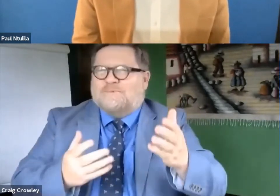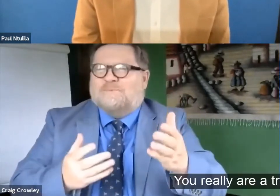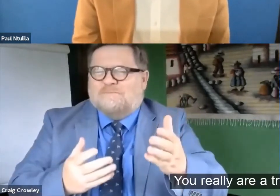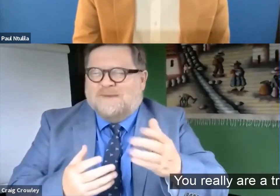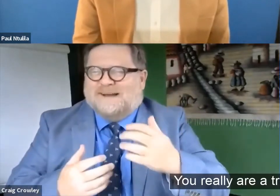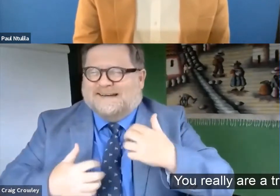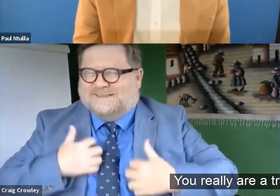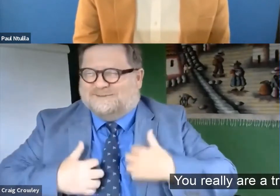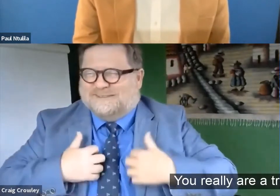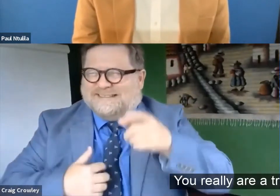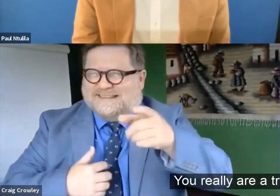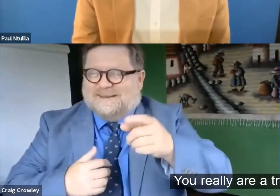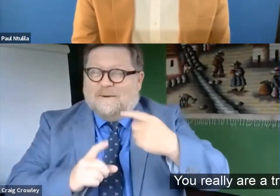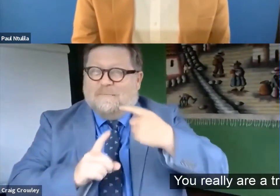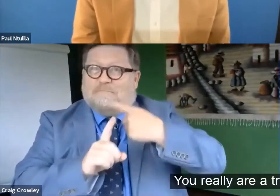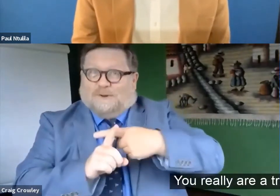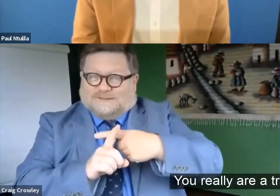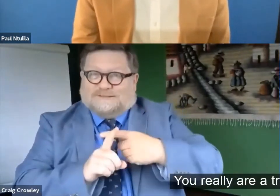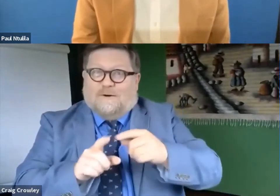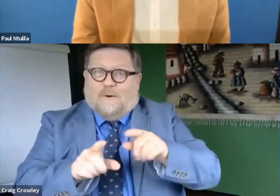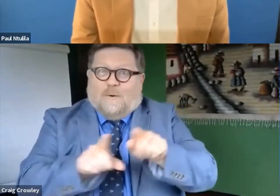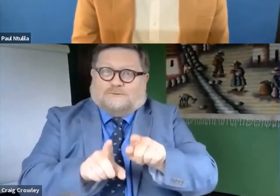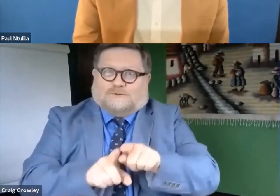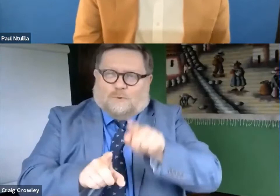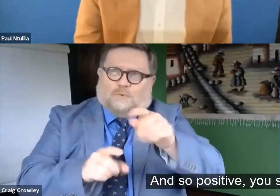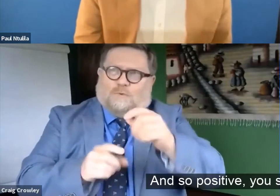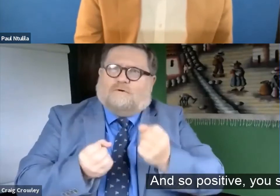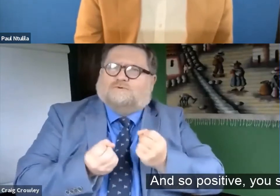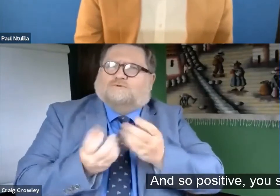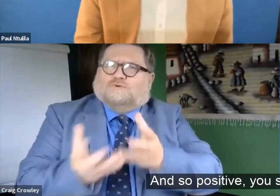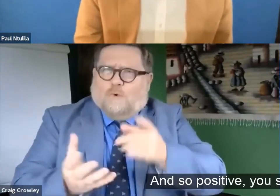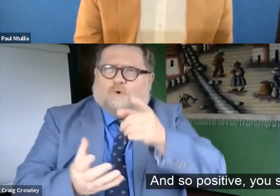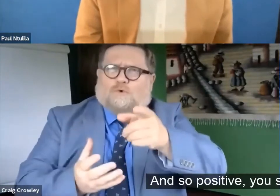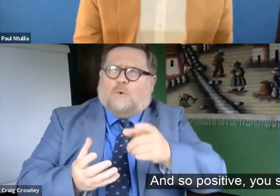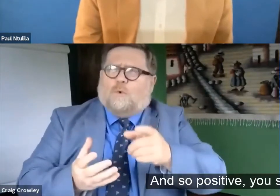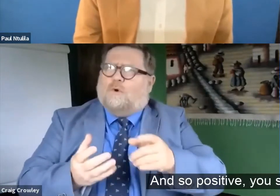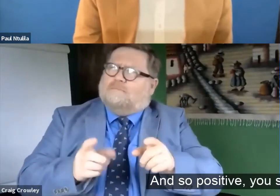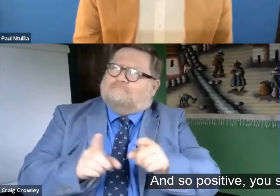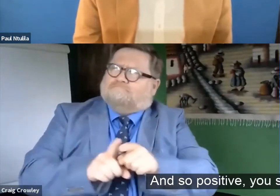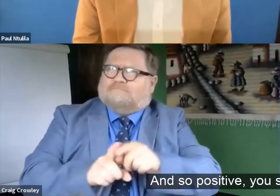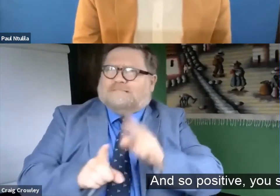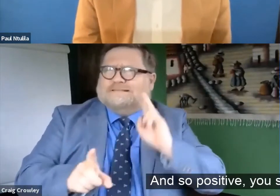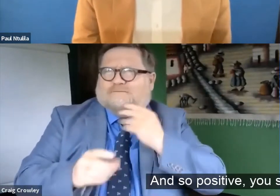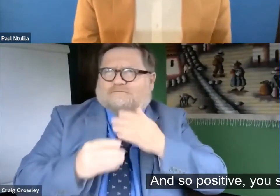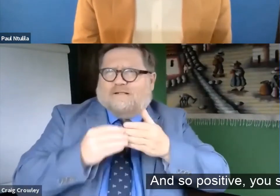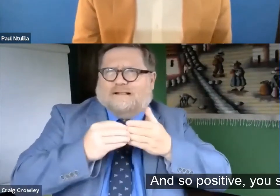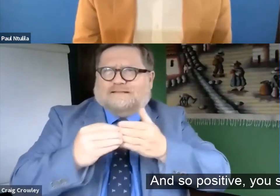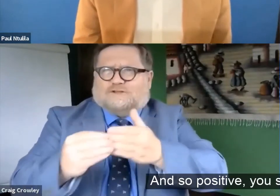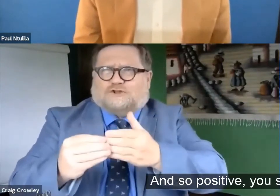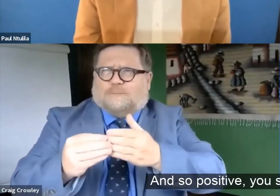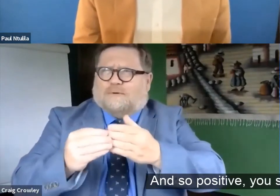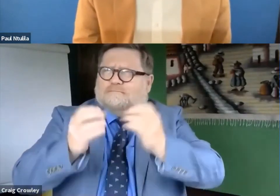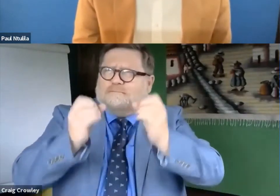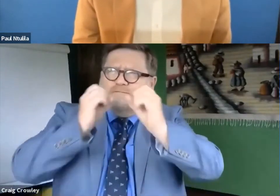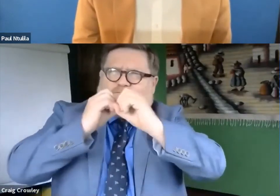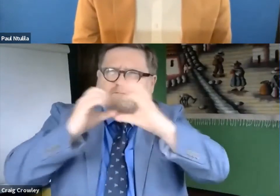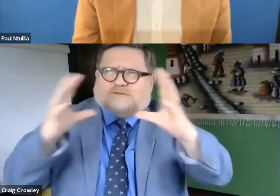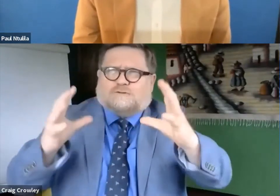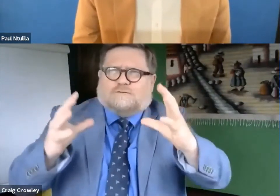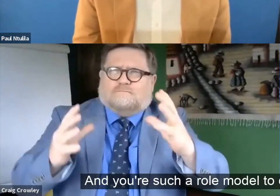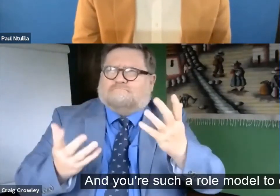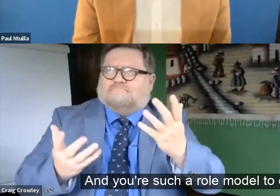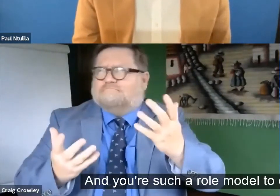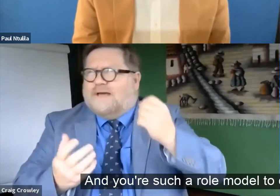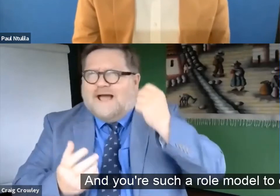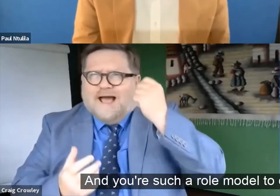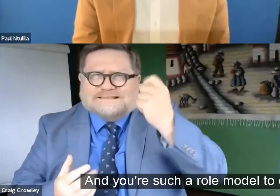You really are a true visionary, Paul, and so positive. You show so many people, and you're